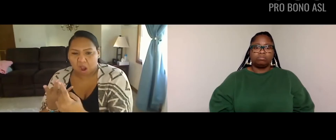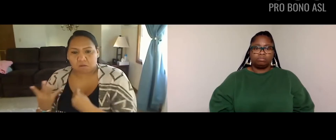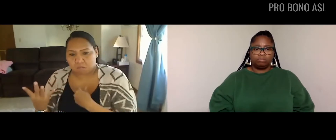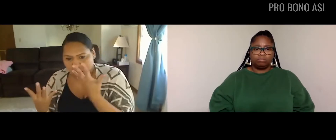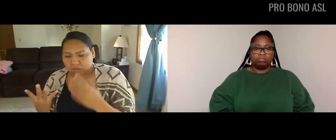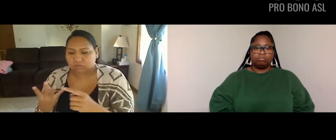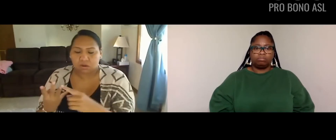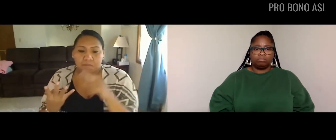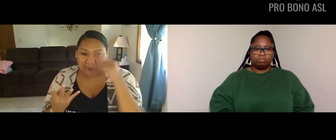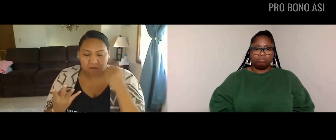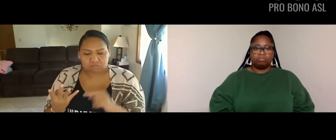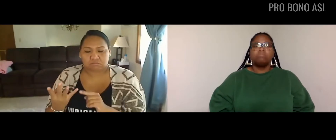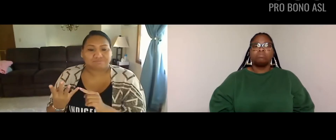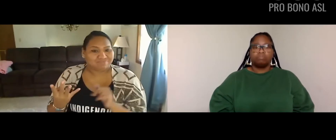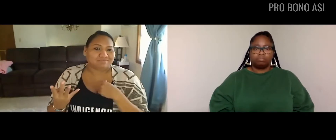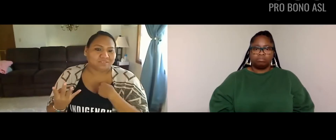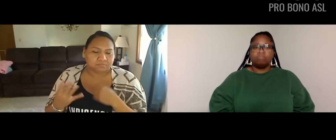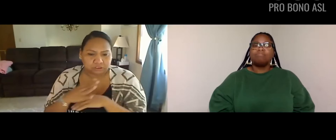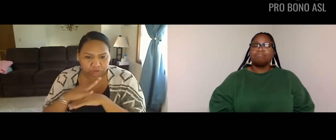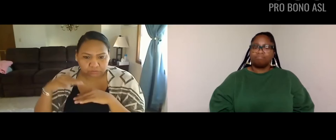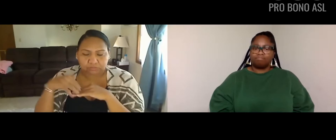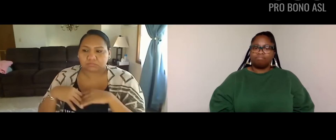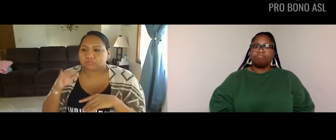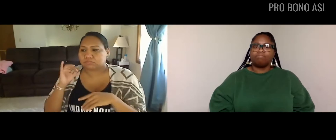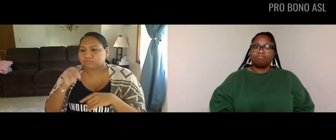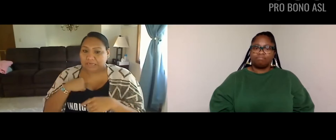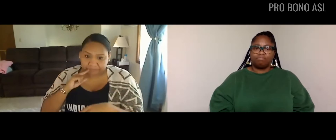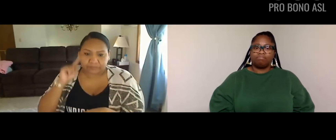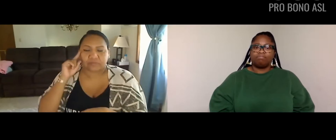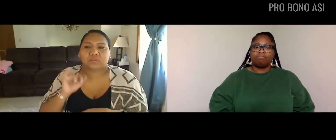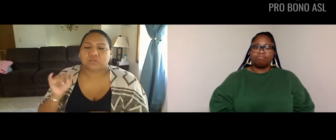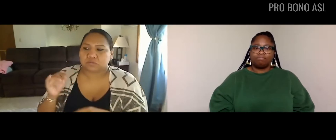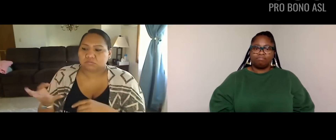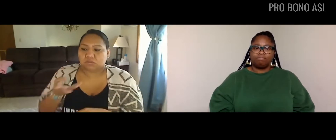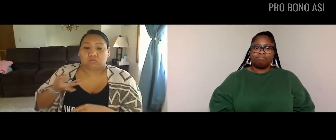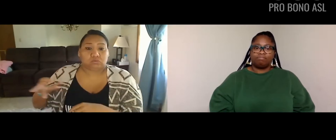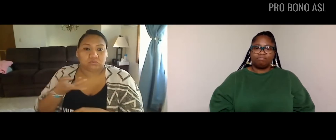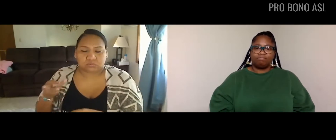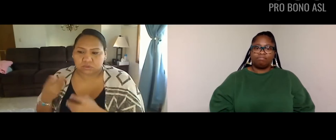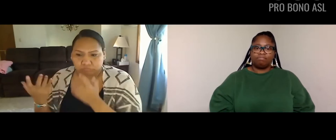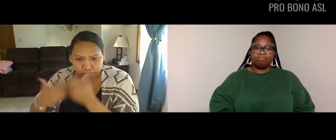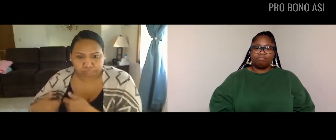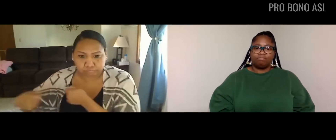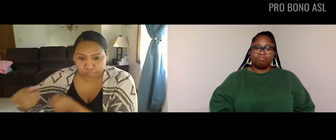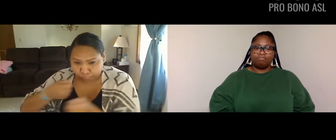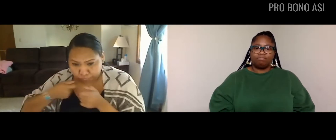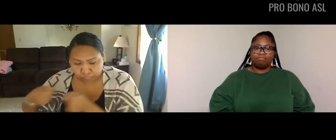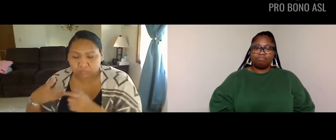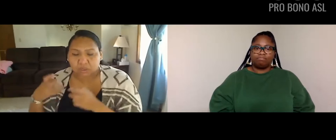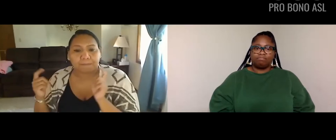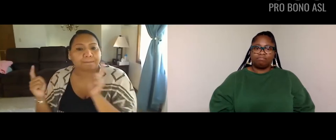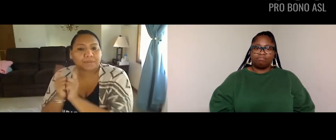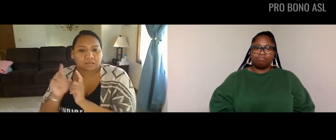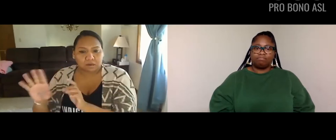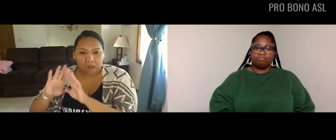contacted, 2 hearing interpreters. One was white, one was Black, and then myself, who is an Indigenous interpreter.